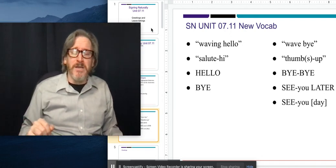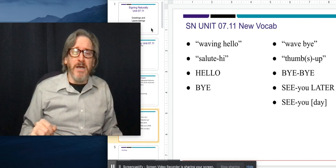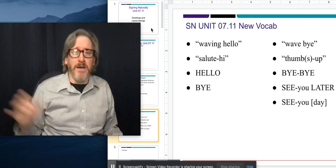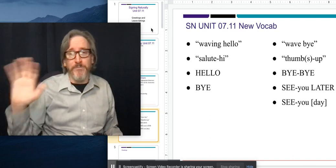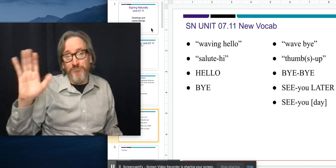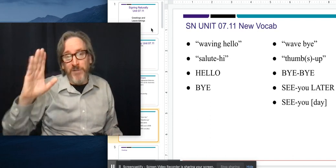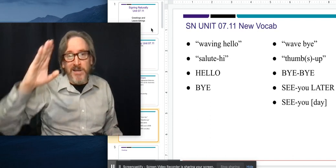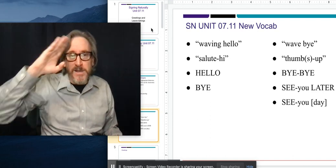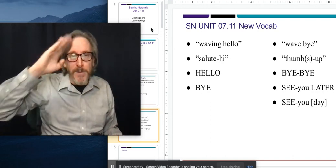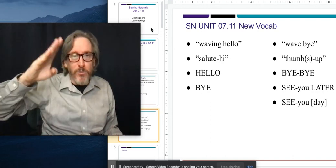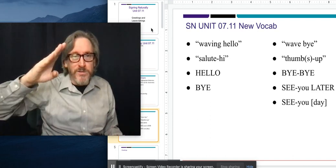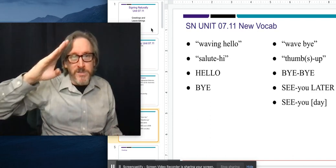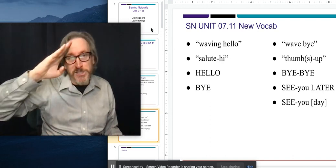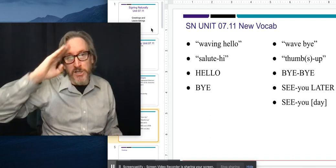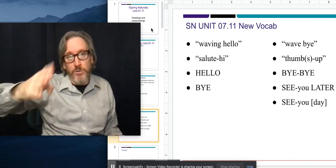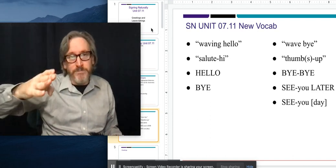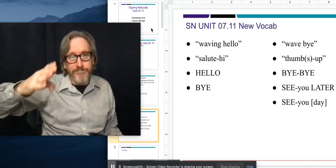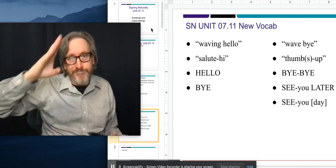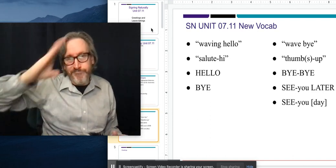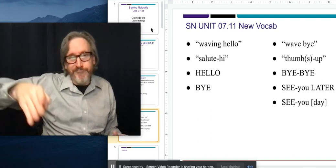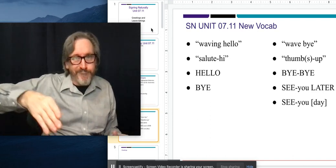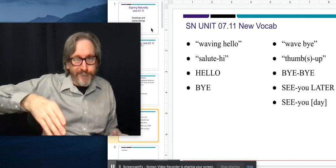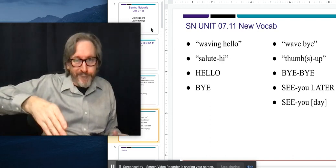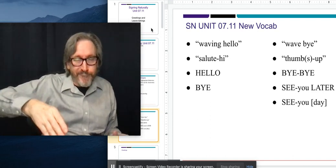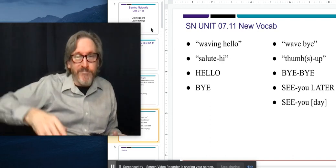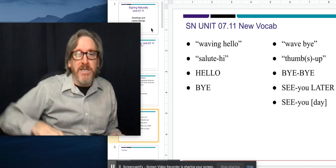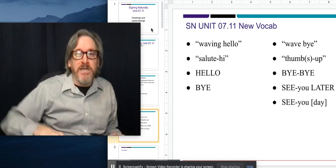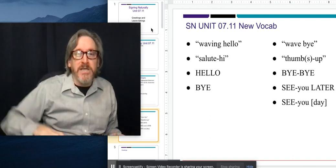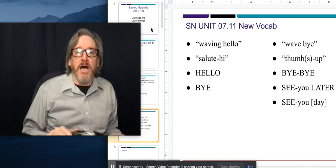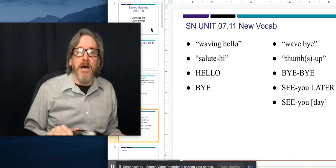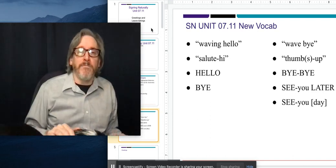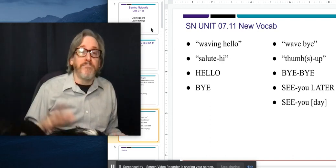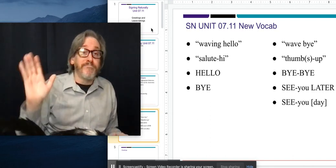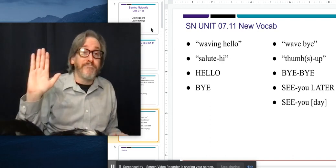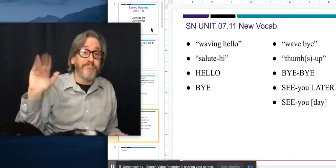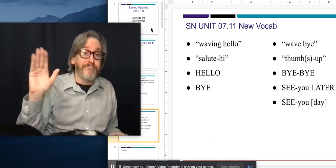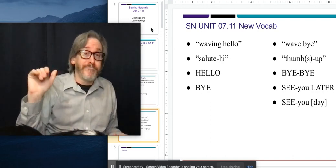weird. Some people do the salute.